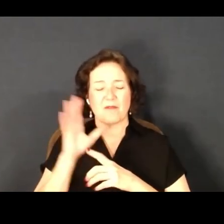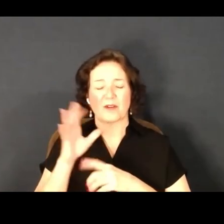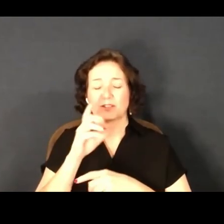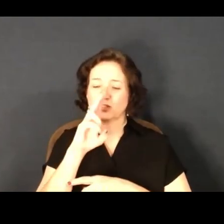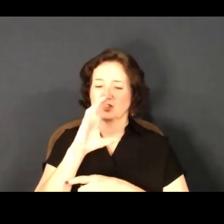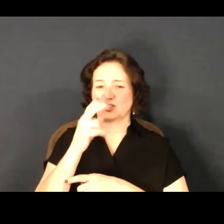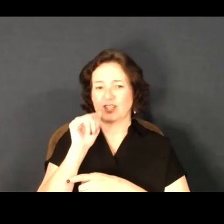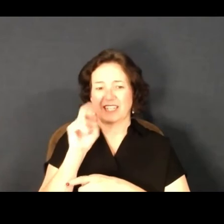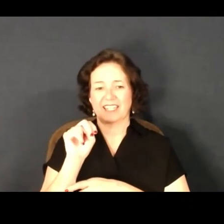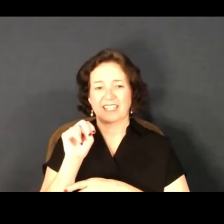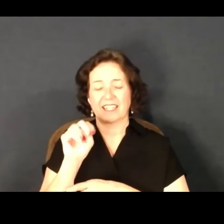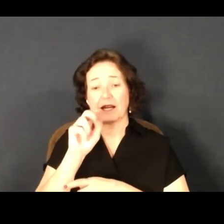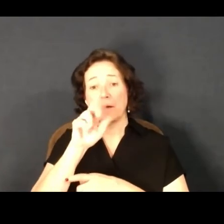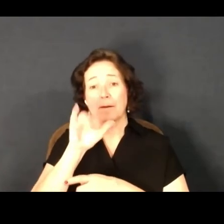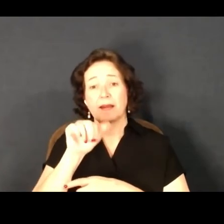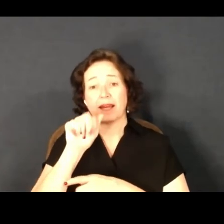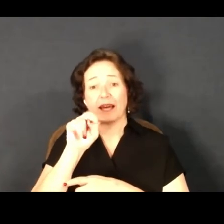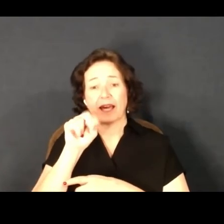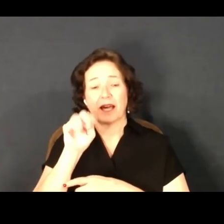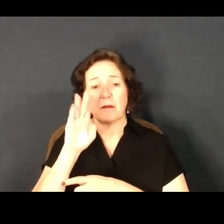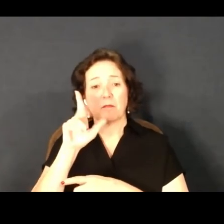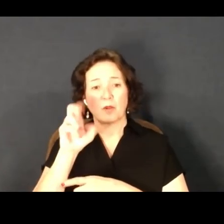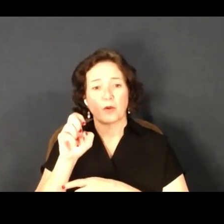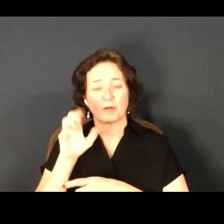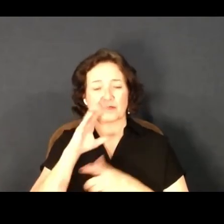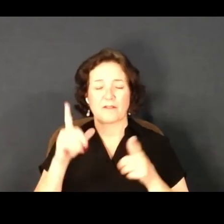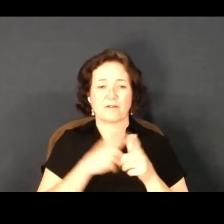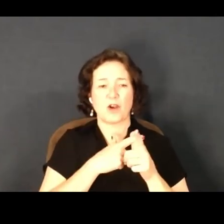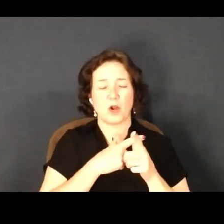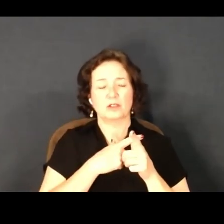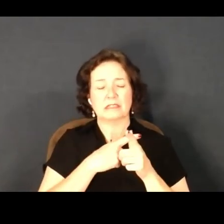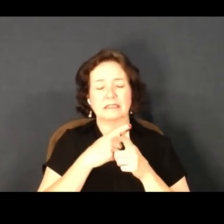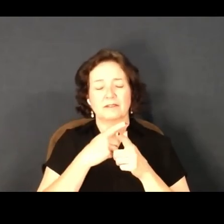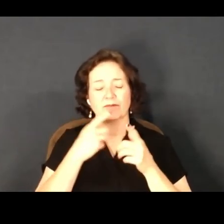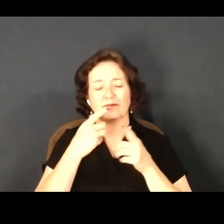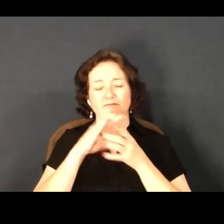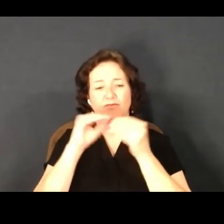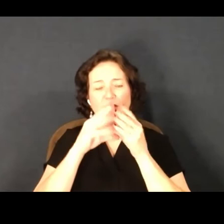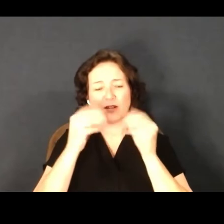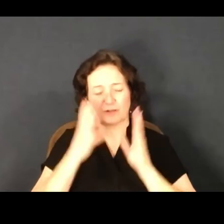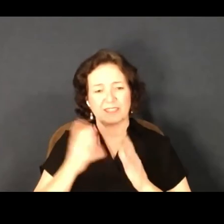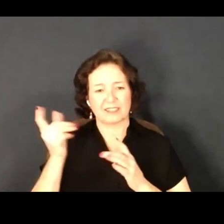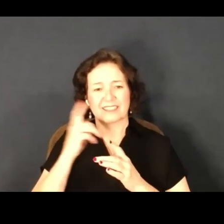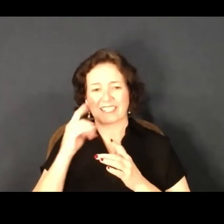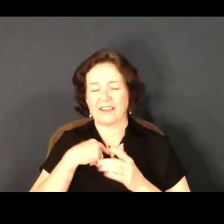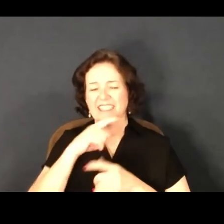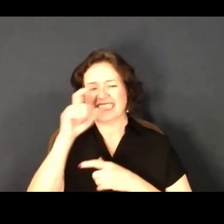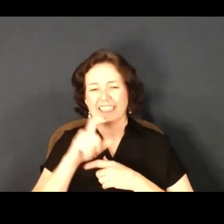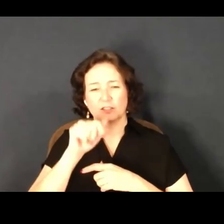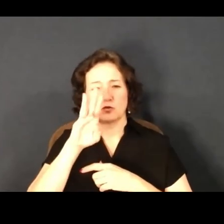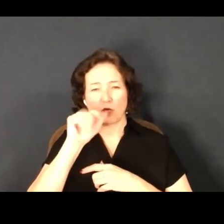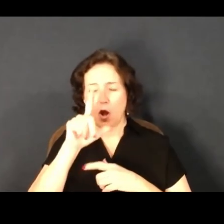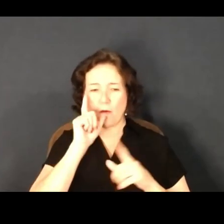MaryAnn Blue, our first teller, has a Texas drawl that even those of us who have never lived anywhere else but